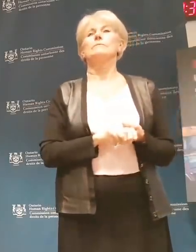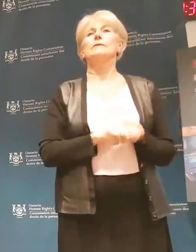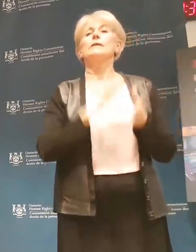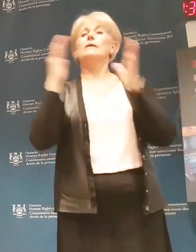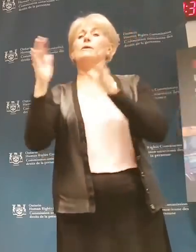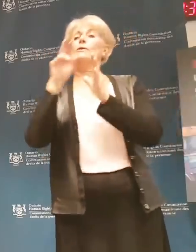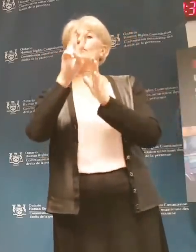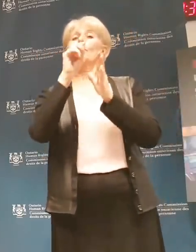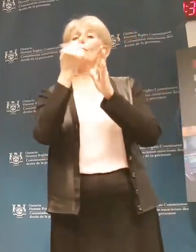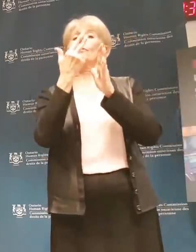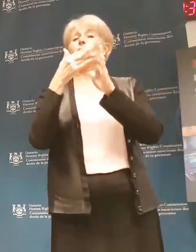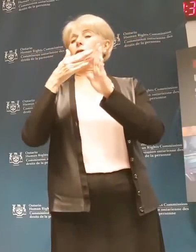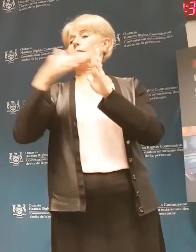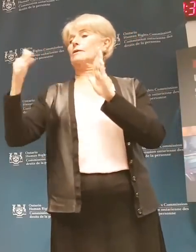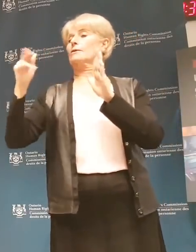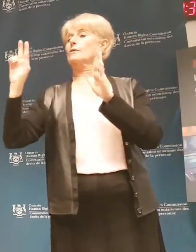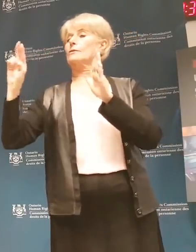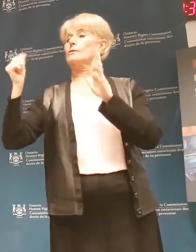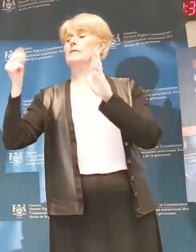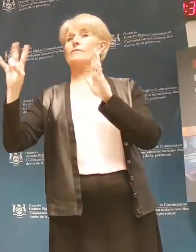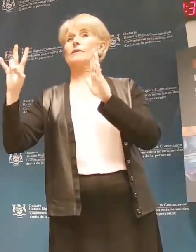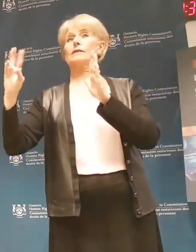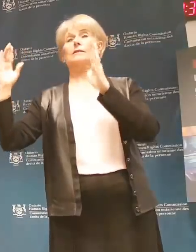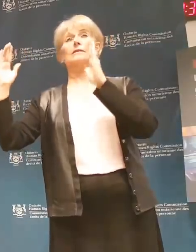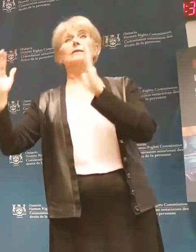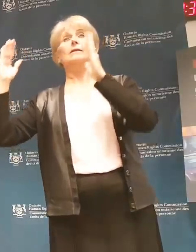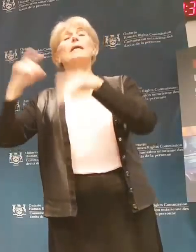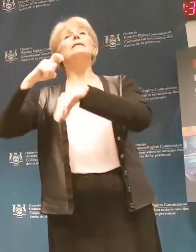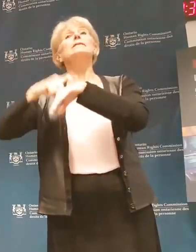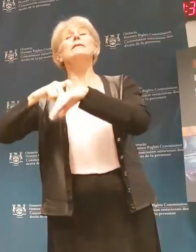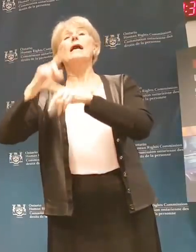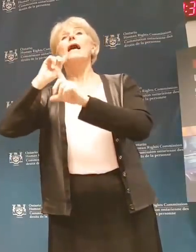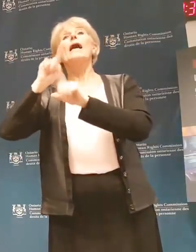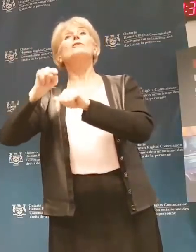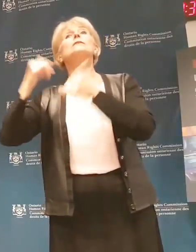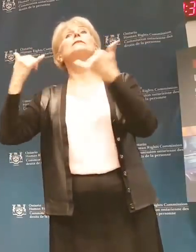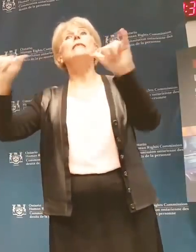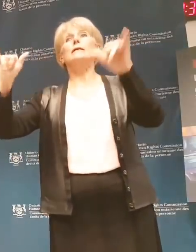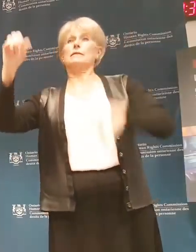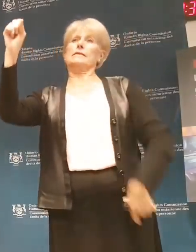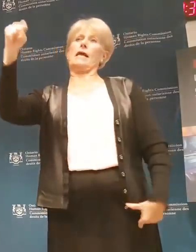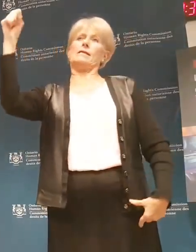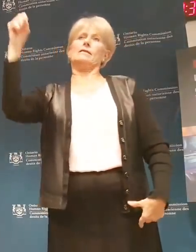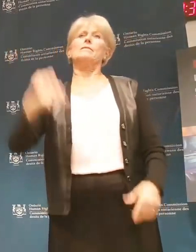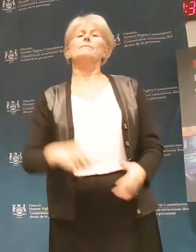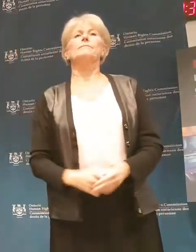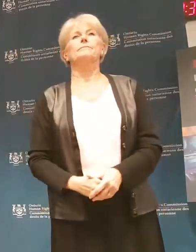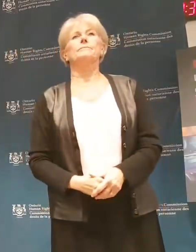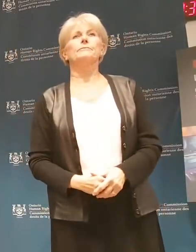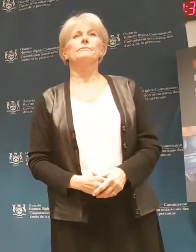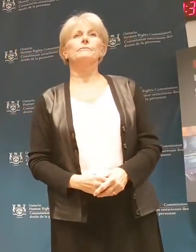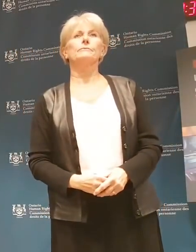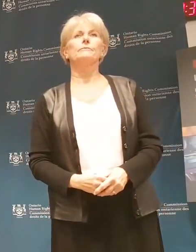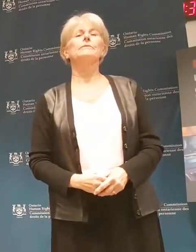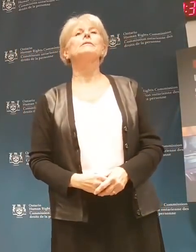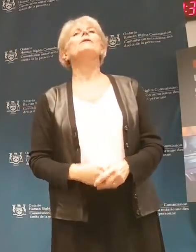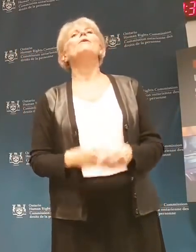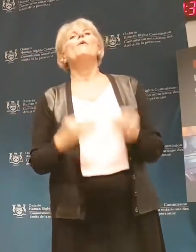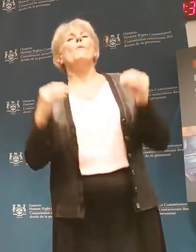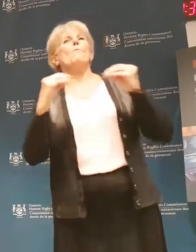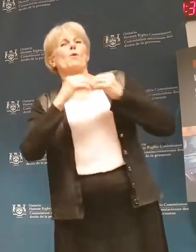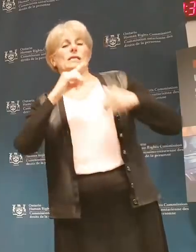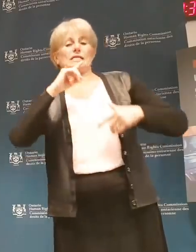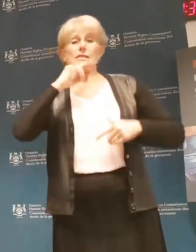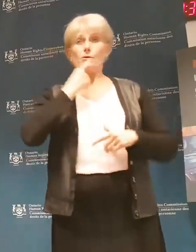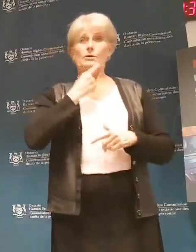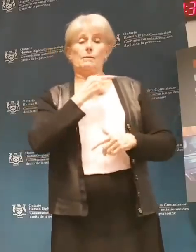Between 2013 and 2017, the answer is still yes. The more serious